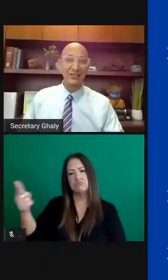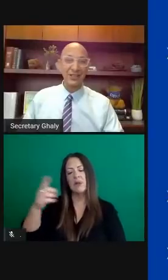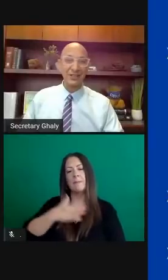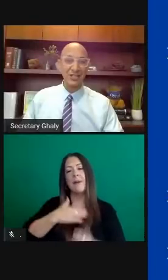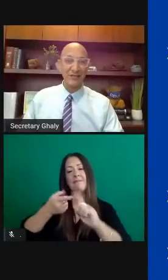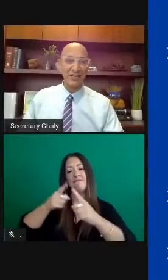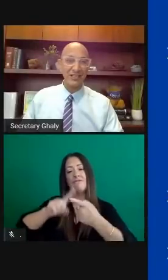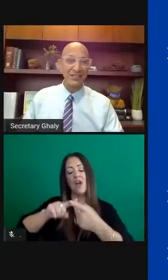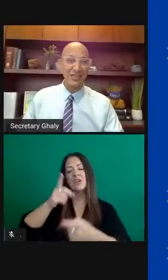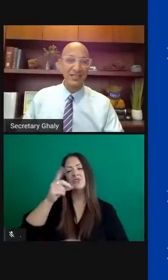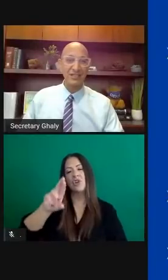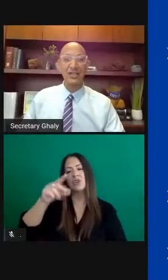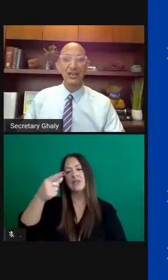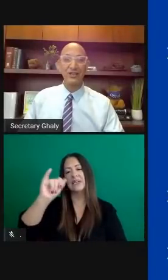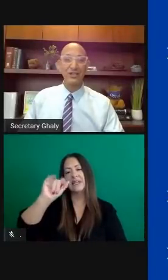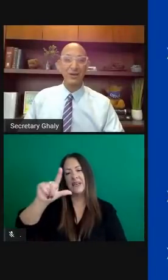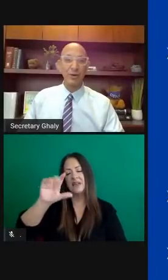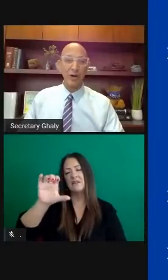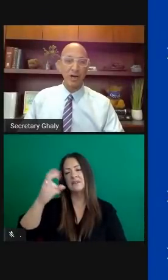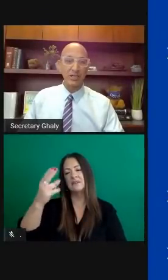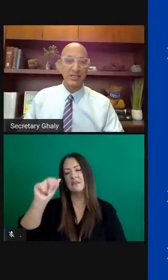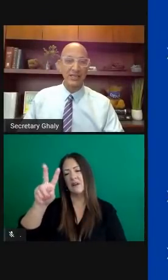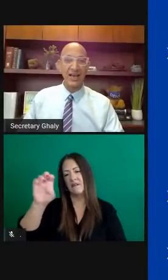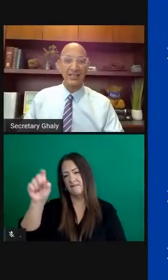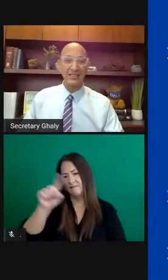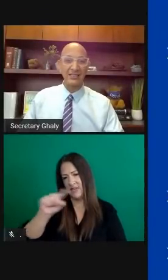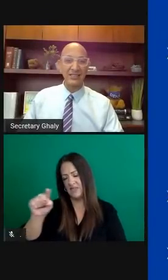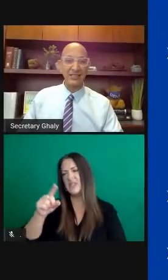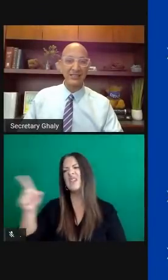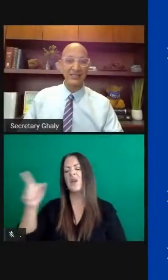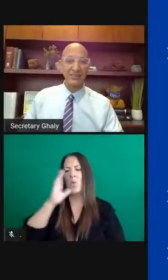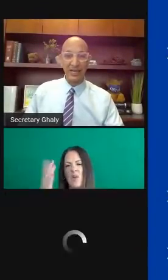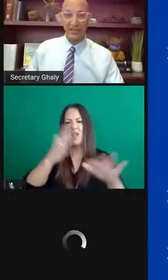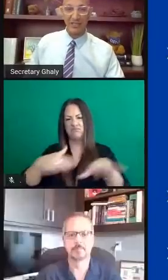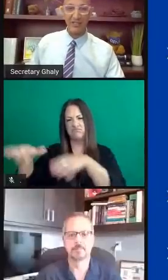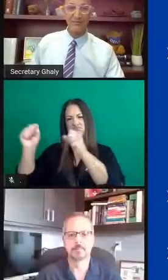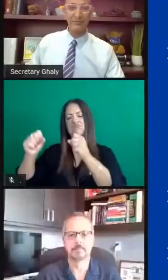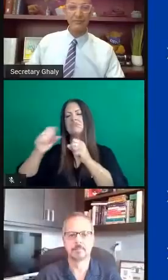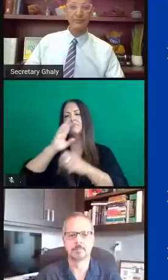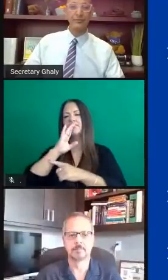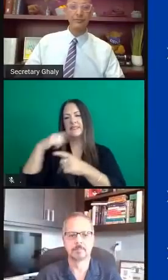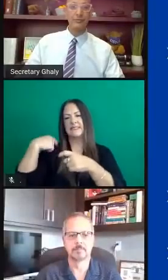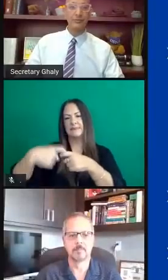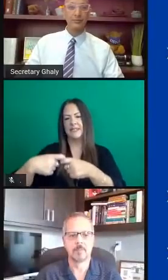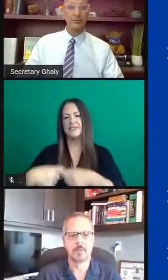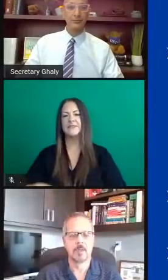colleague, Dr. Gil Chavez, to share some remarks and guidance in Spanish.